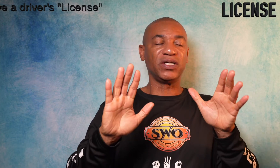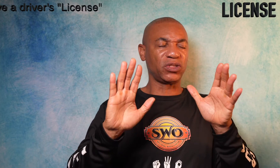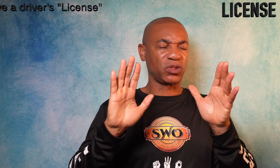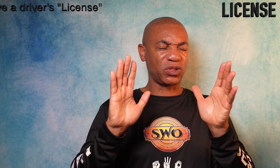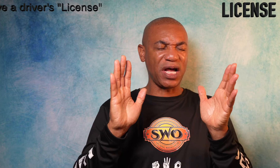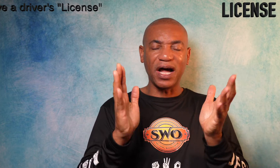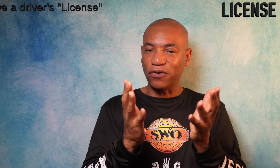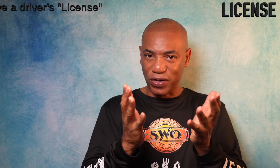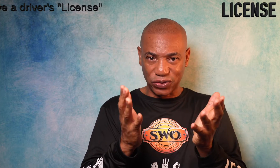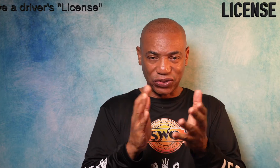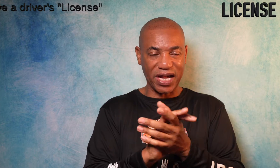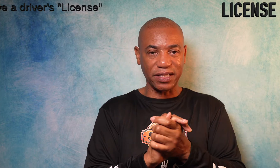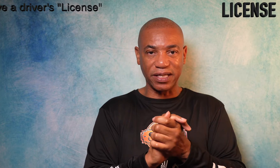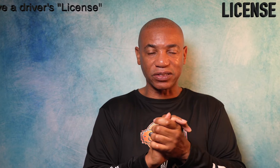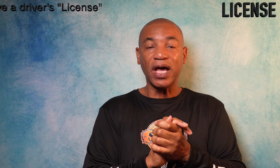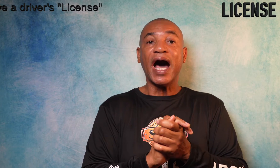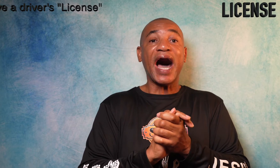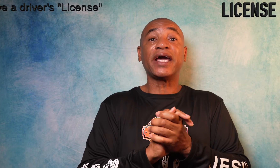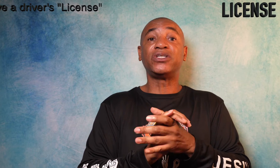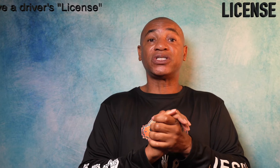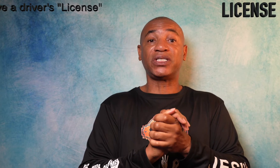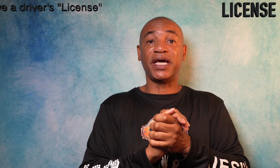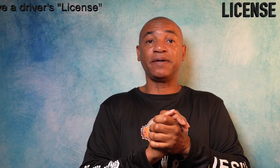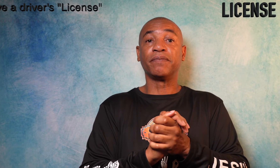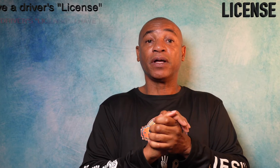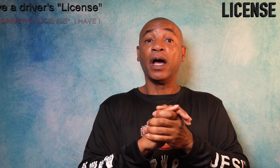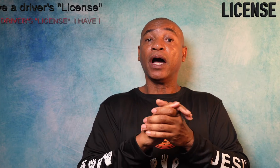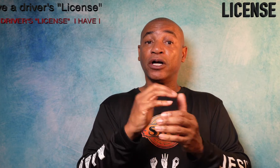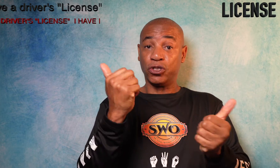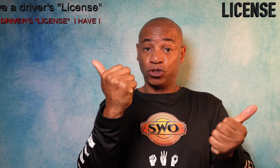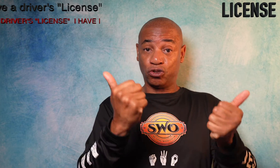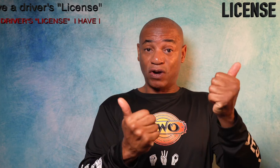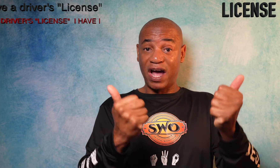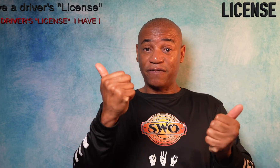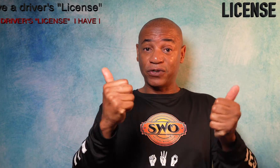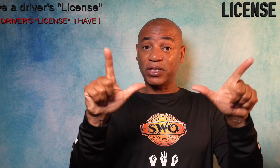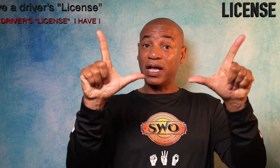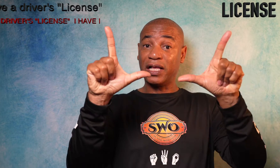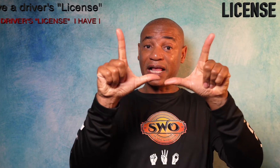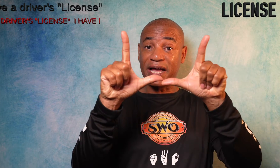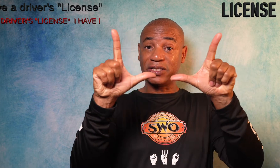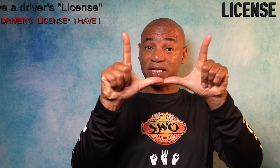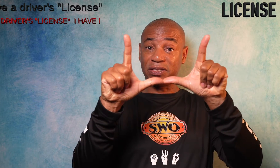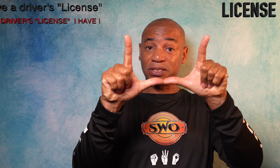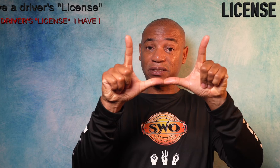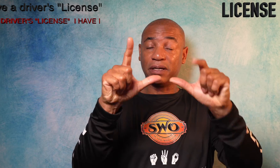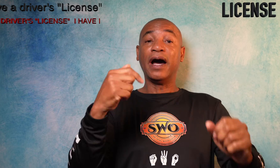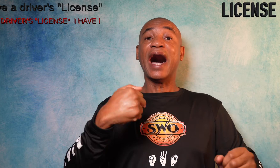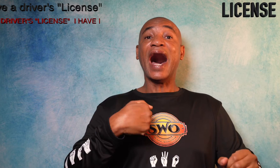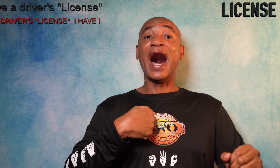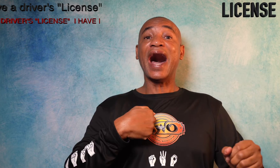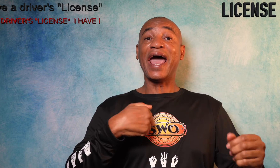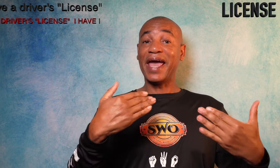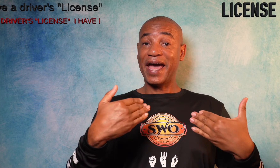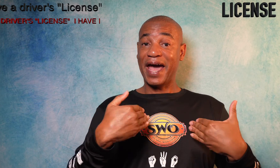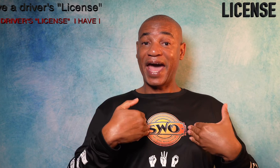a ton of ways of signing this. I can just say, driver's license, I